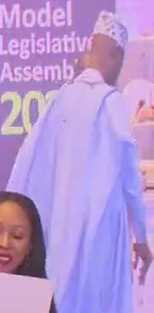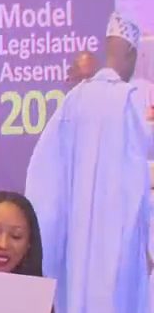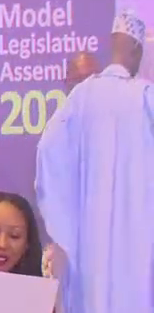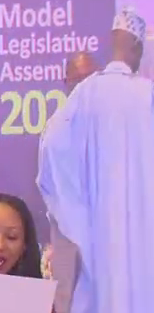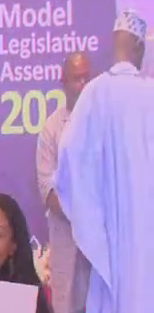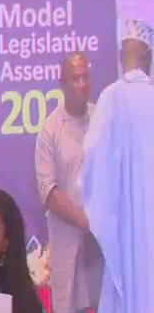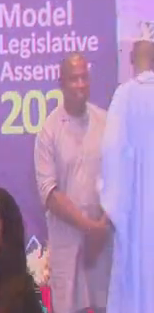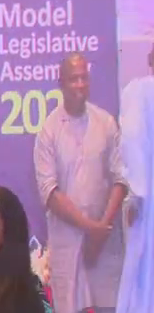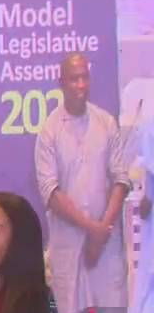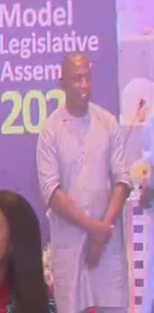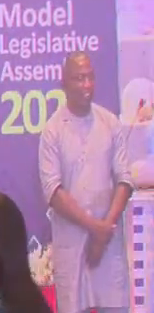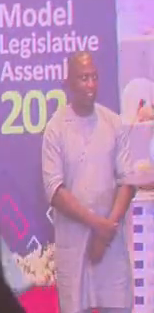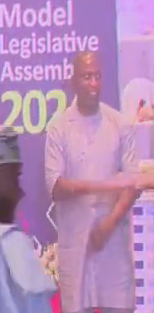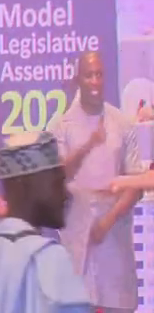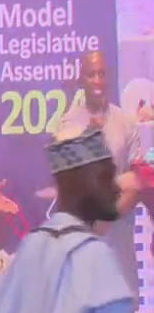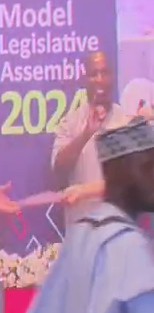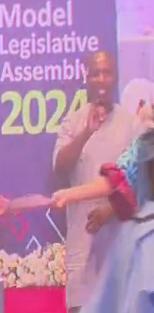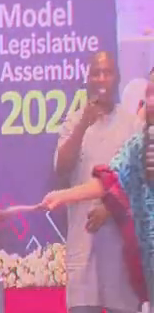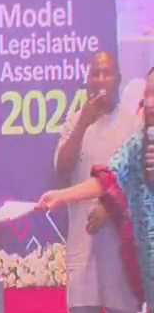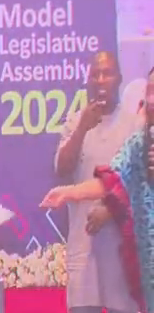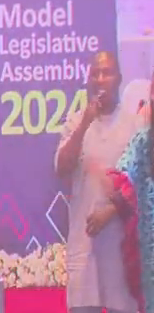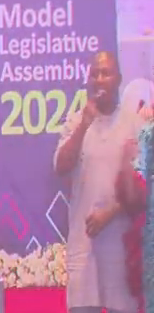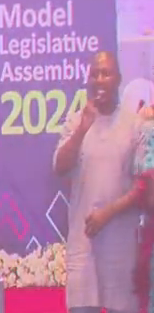Dignity. Amena one, Delta State.